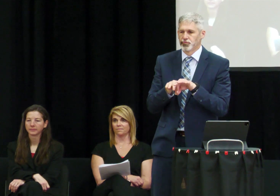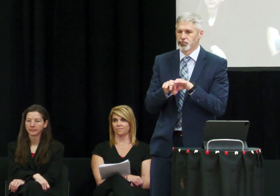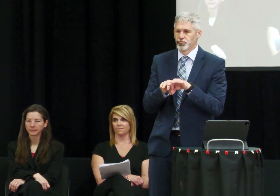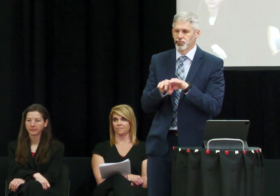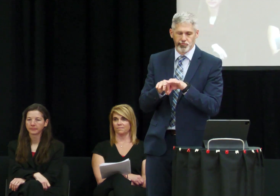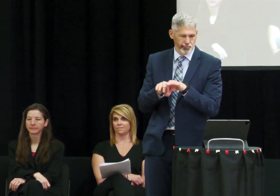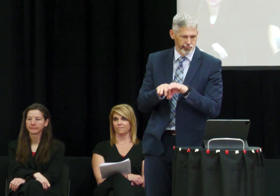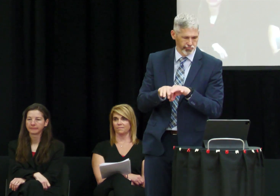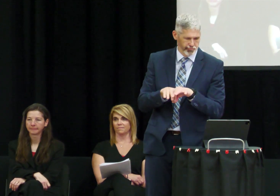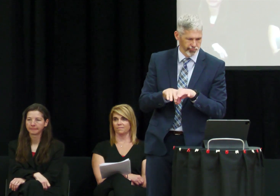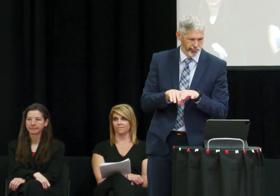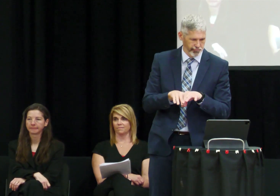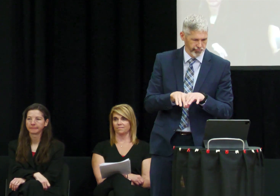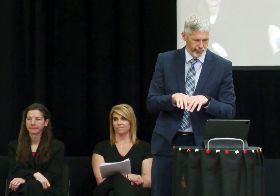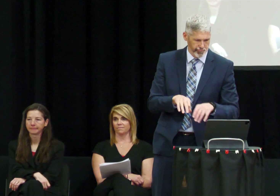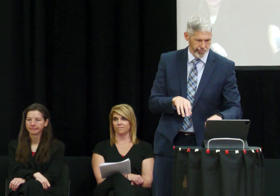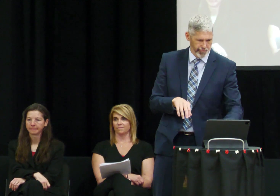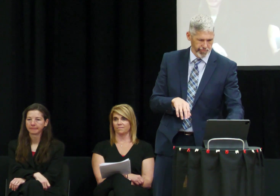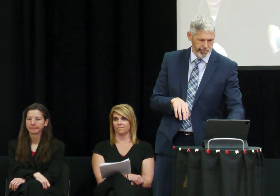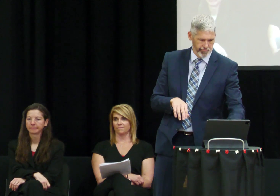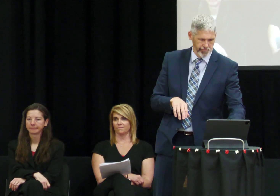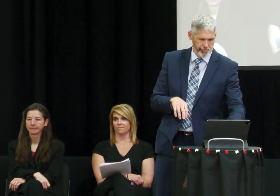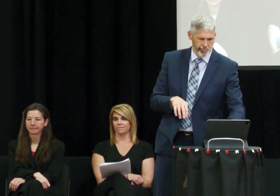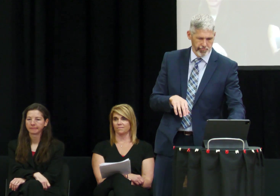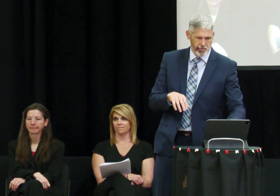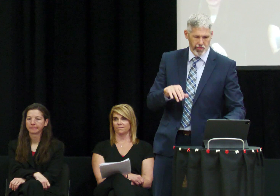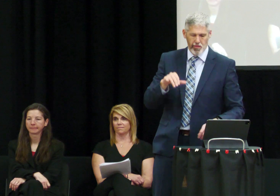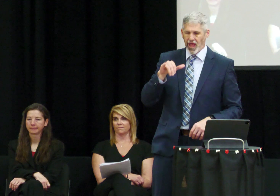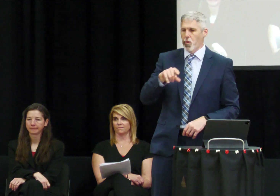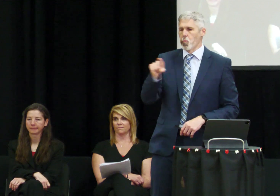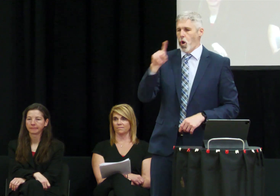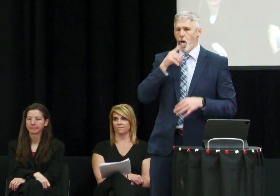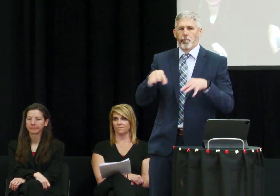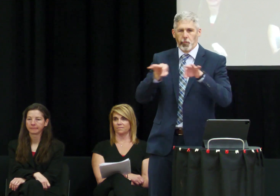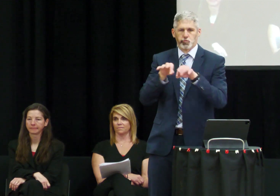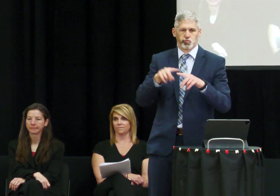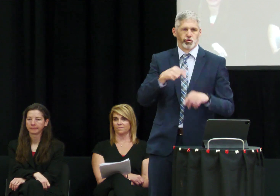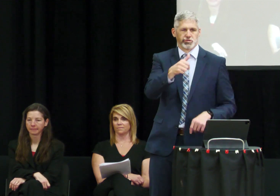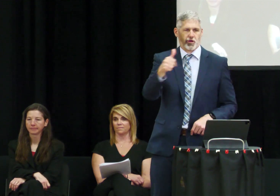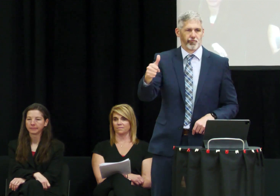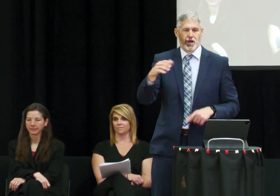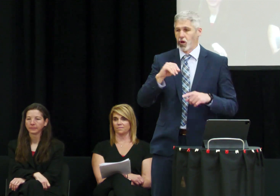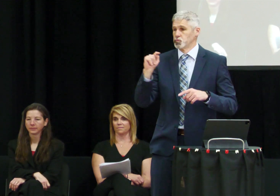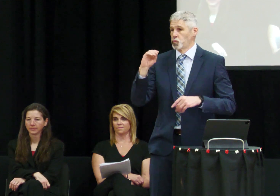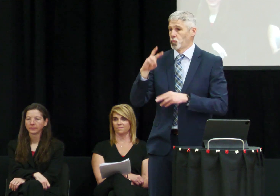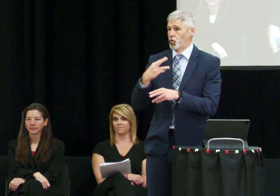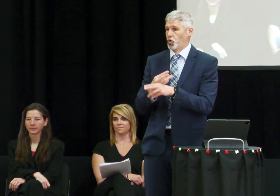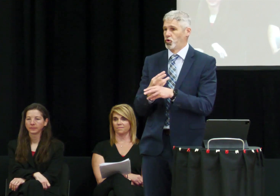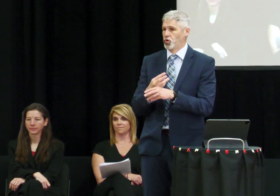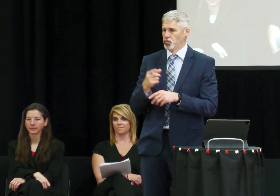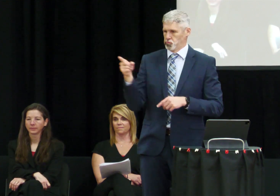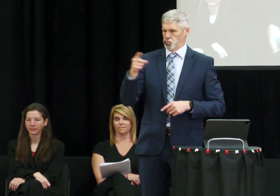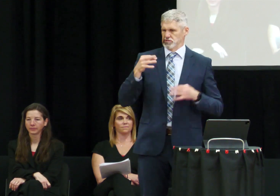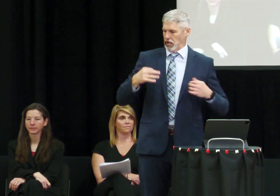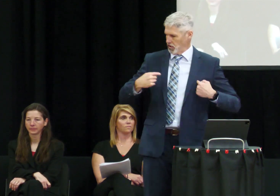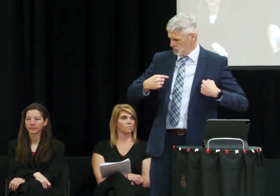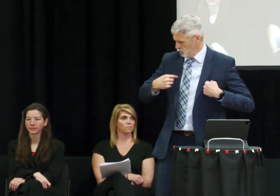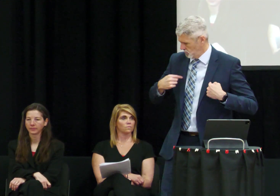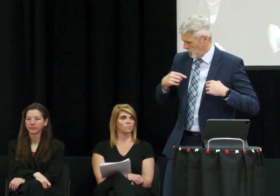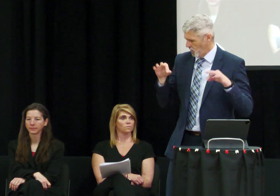matter, that you matter to yourself